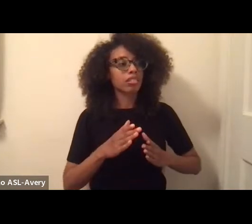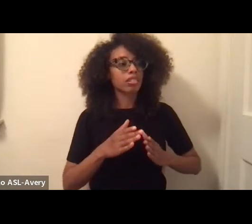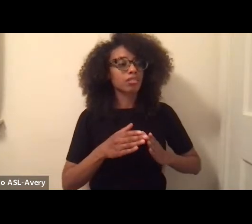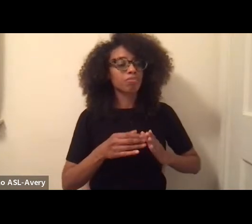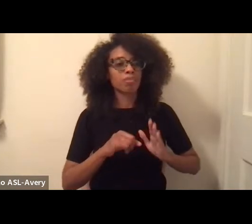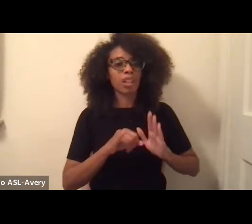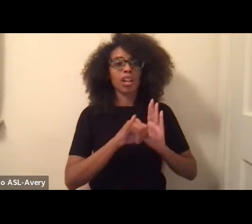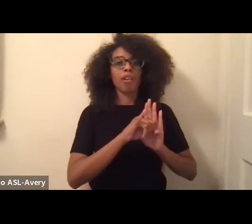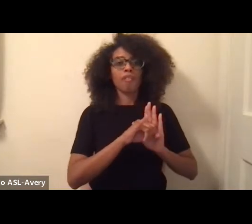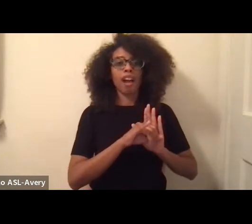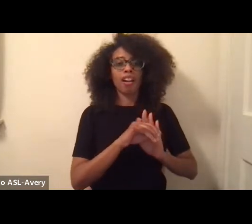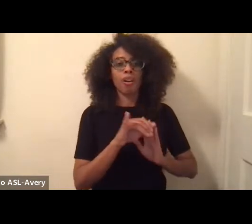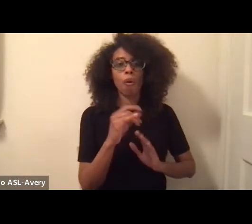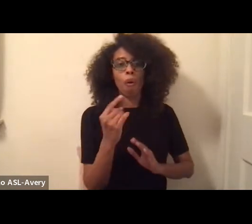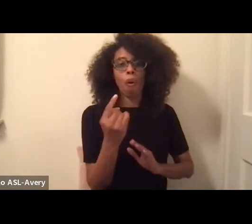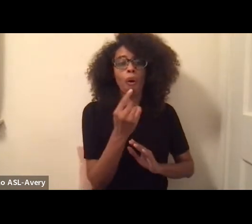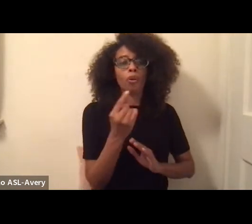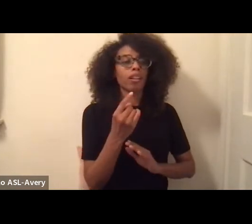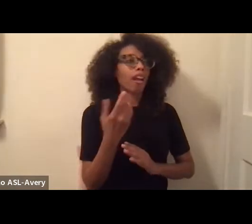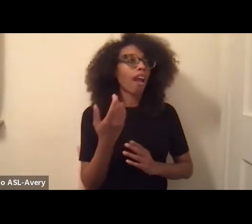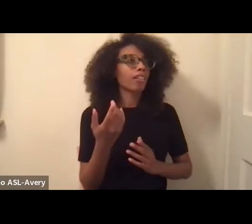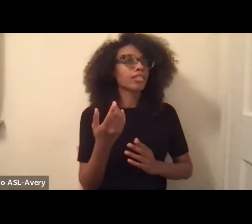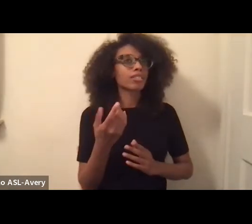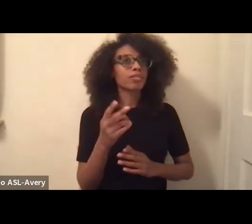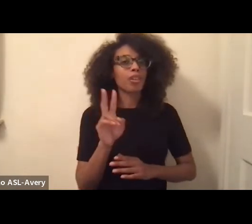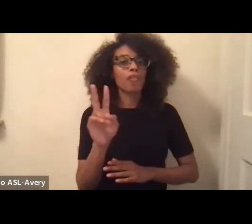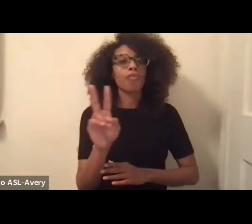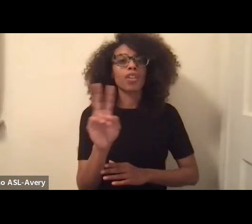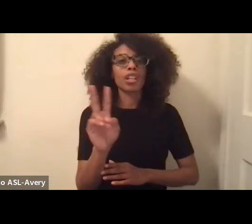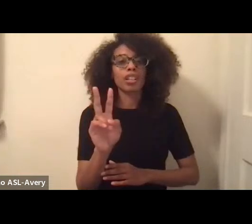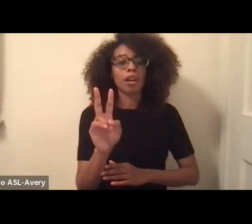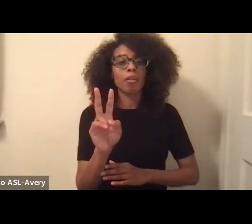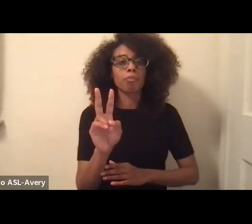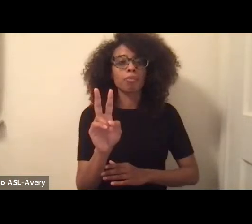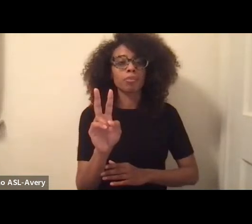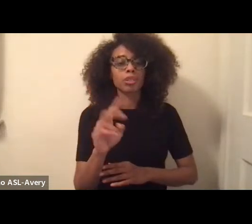It's when we rise up that